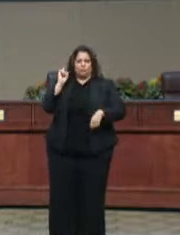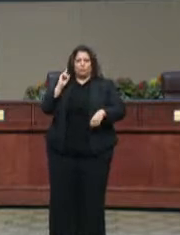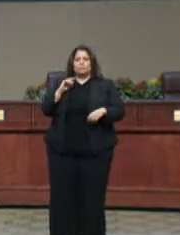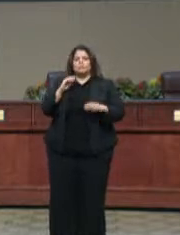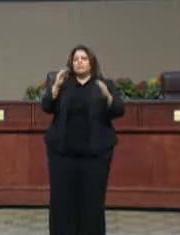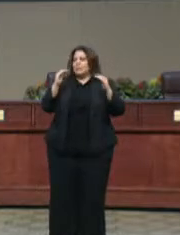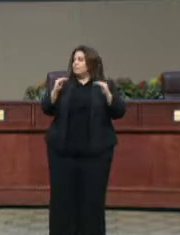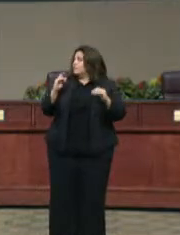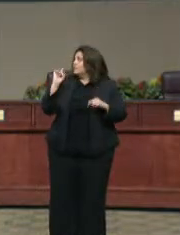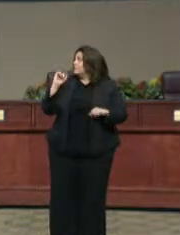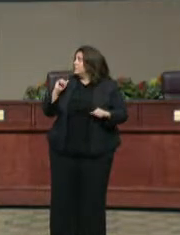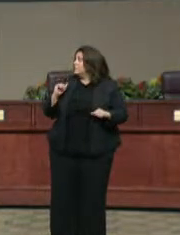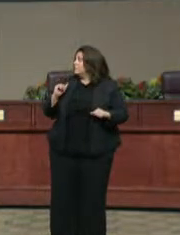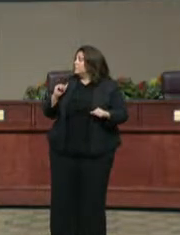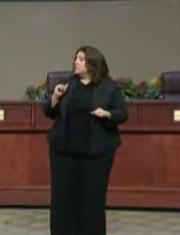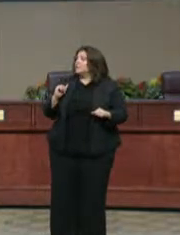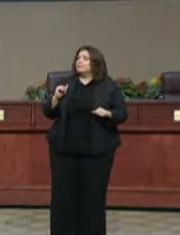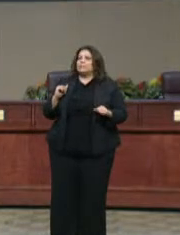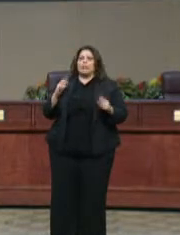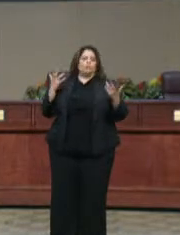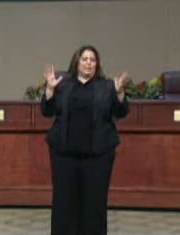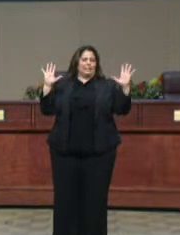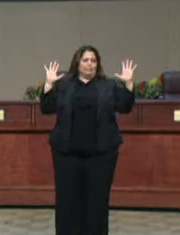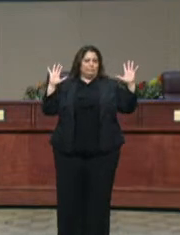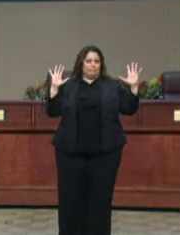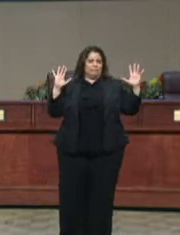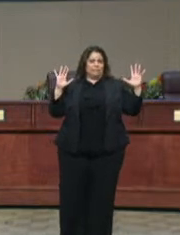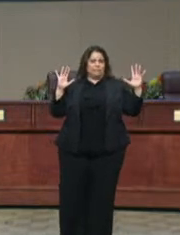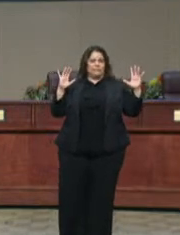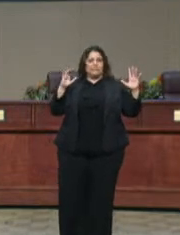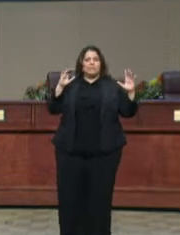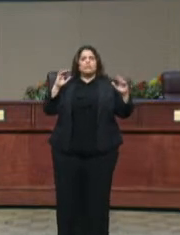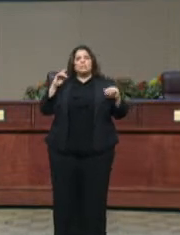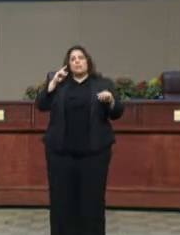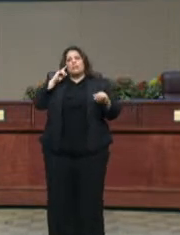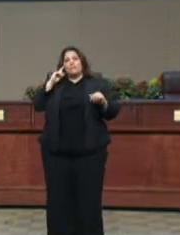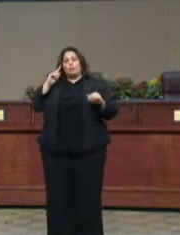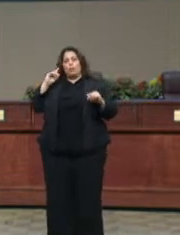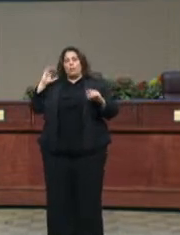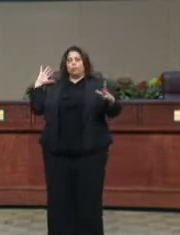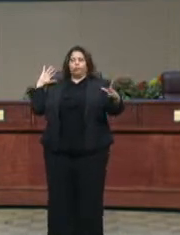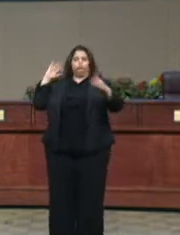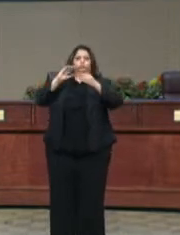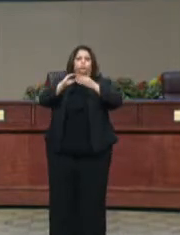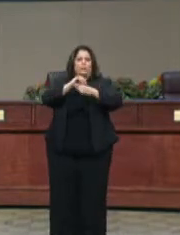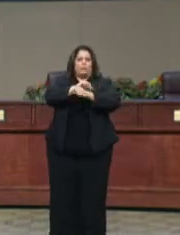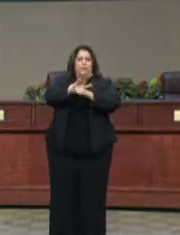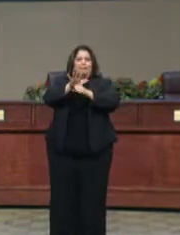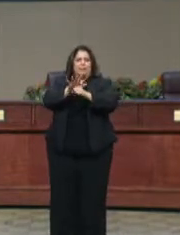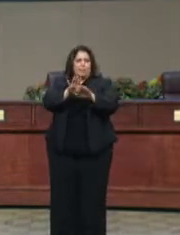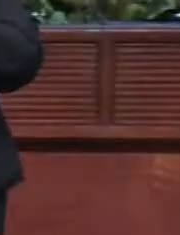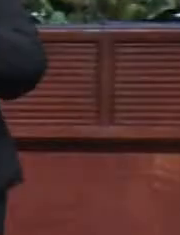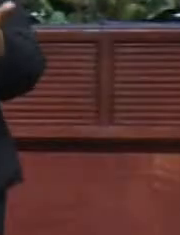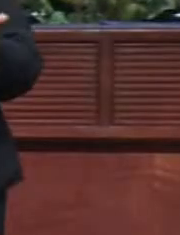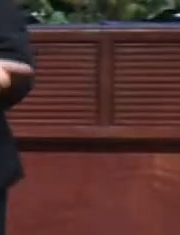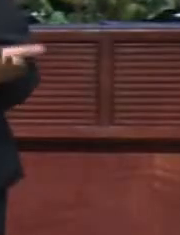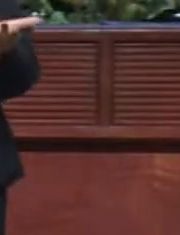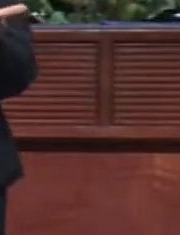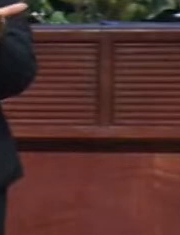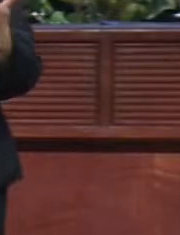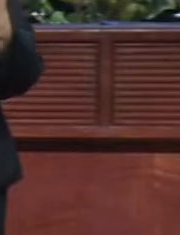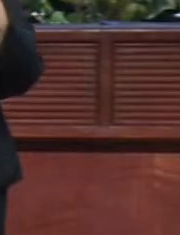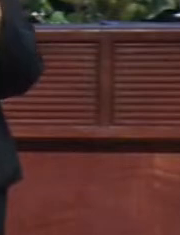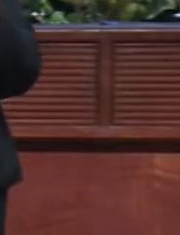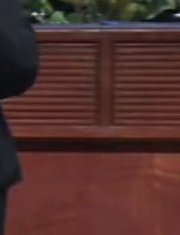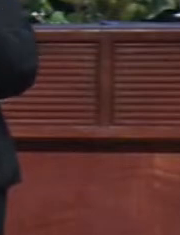Next. And that's it for the entire duration of the pandemic, so that you can have that data